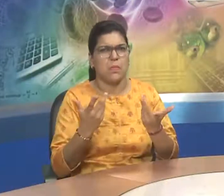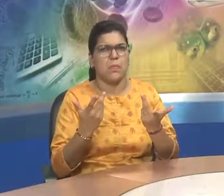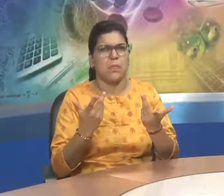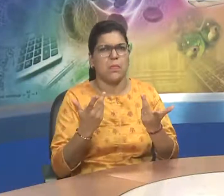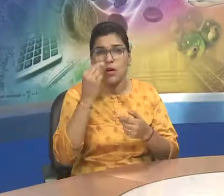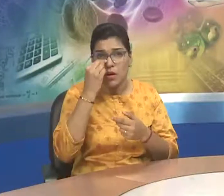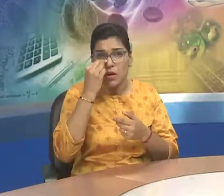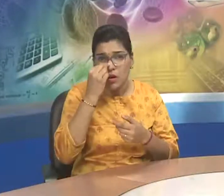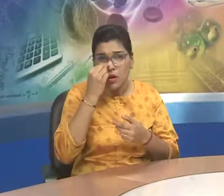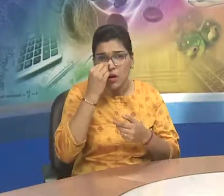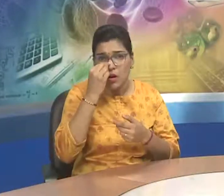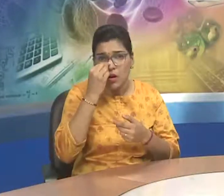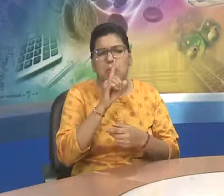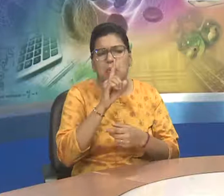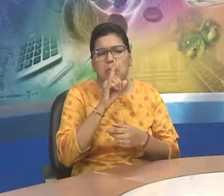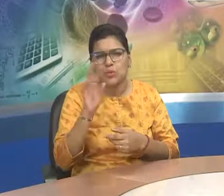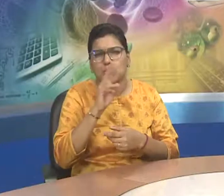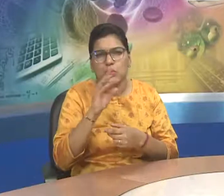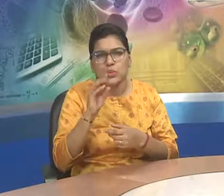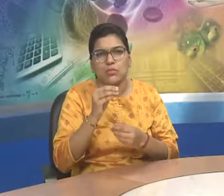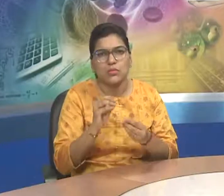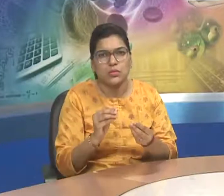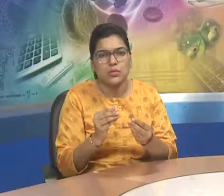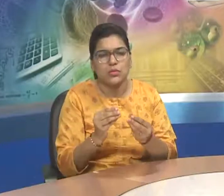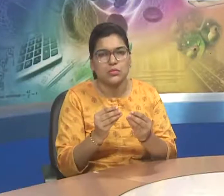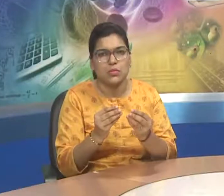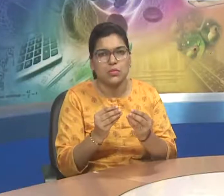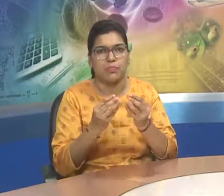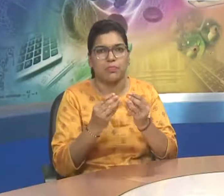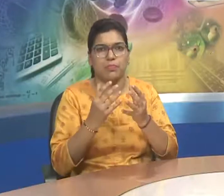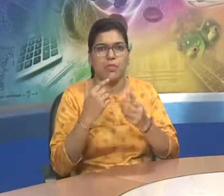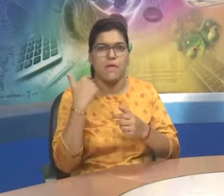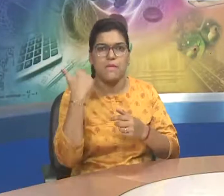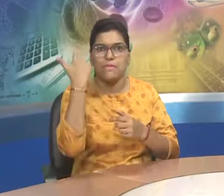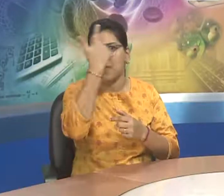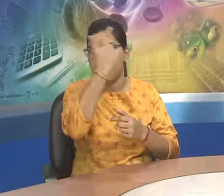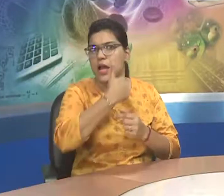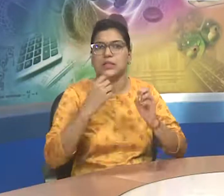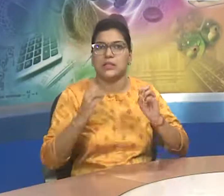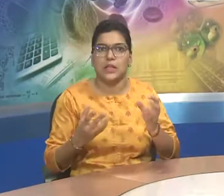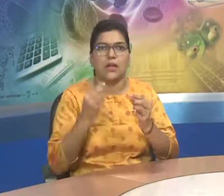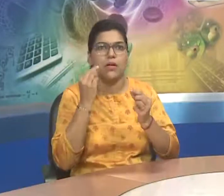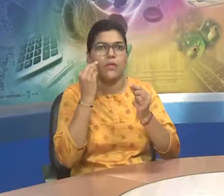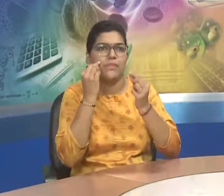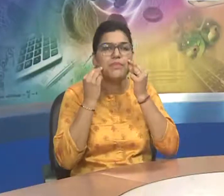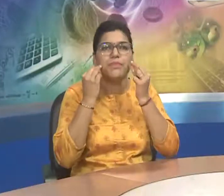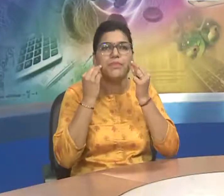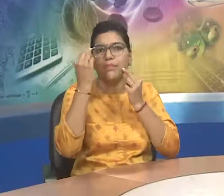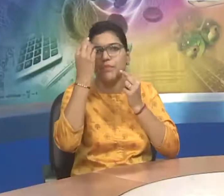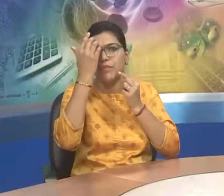for several weeks and then developed into a